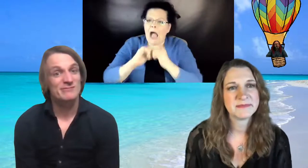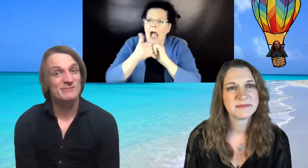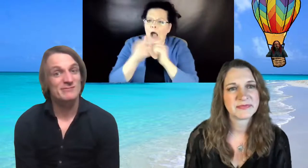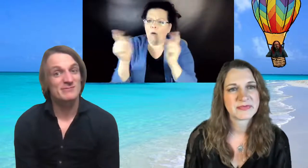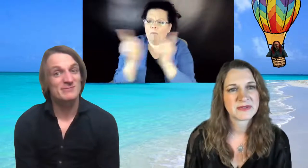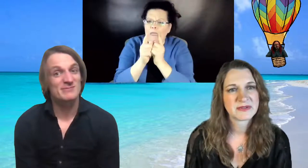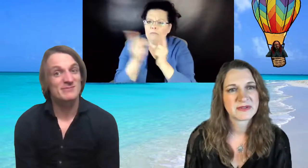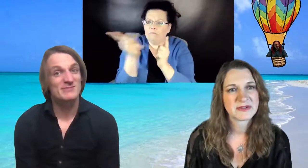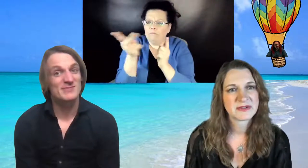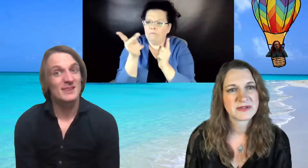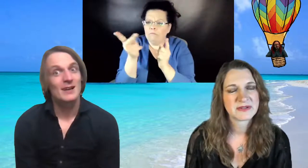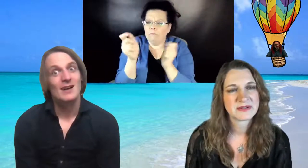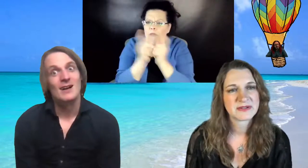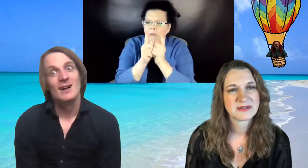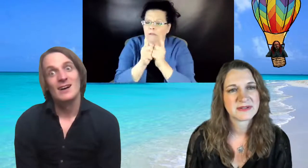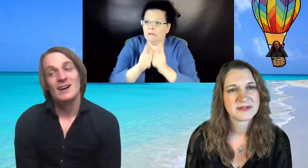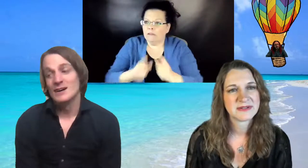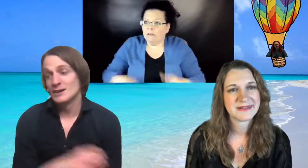meet?